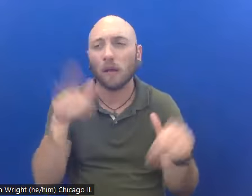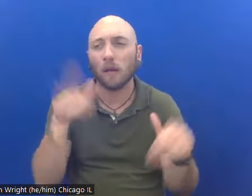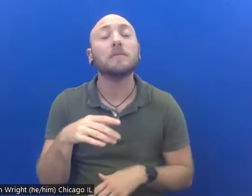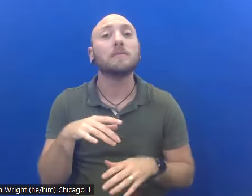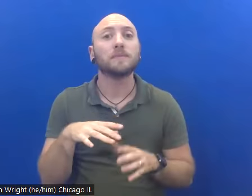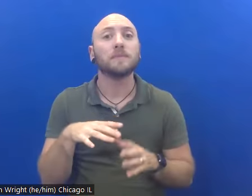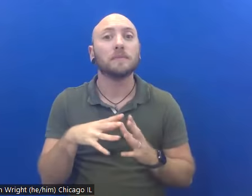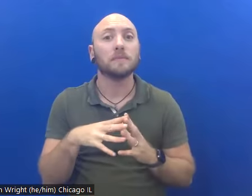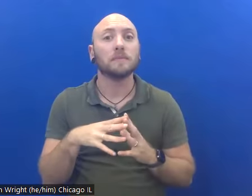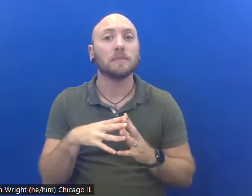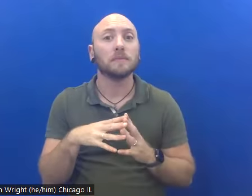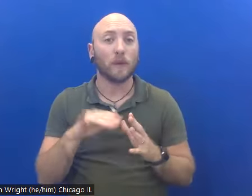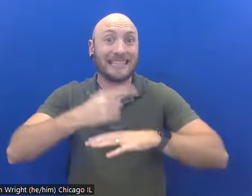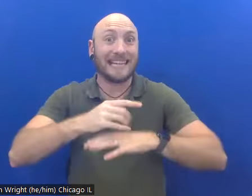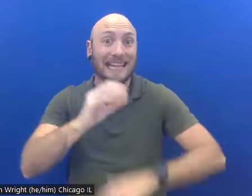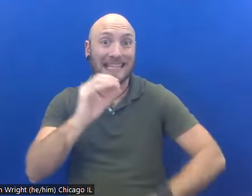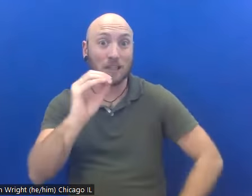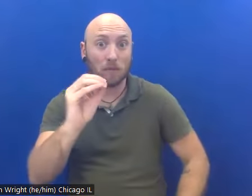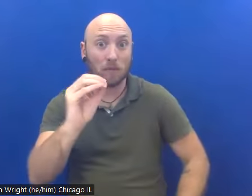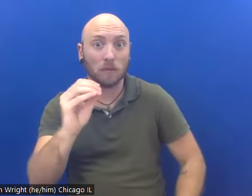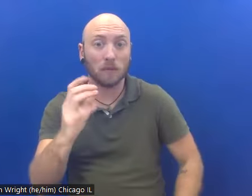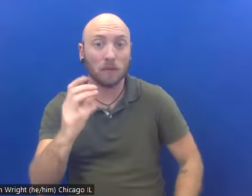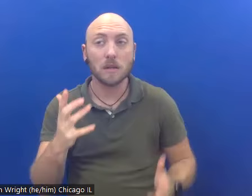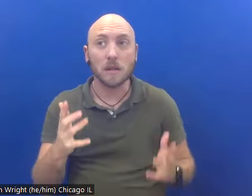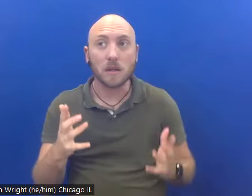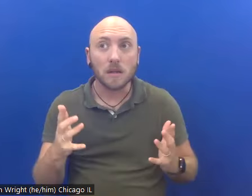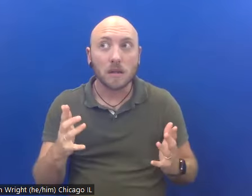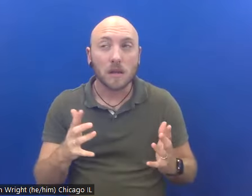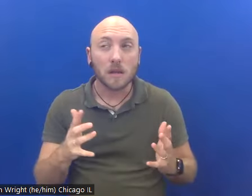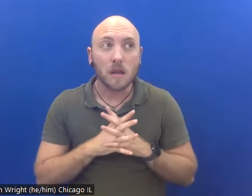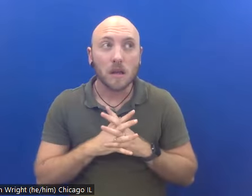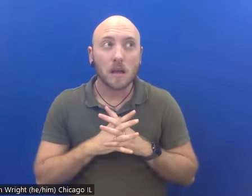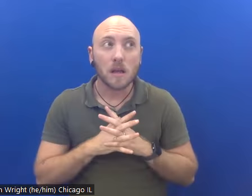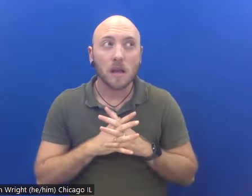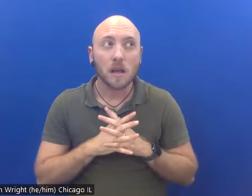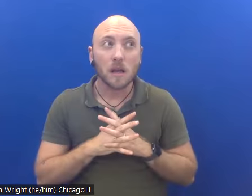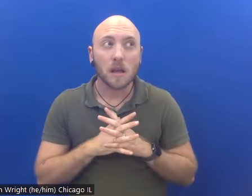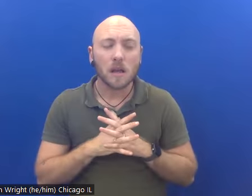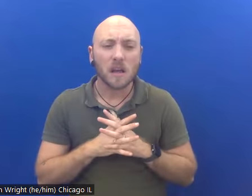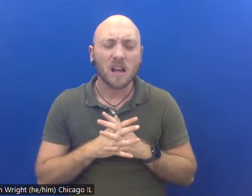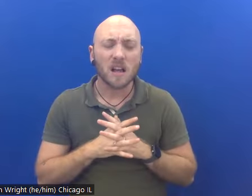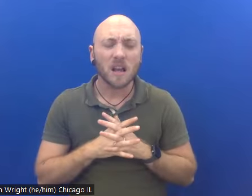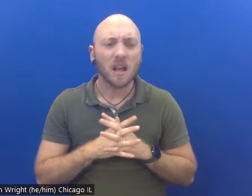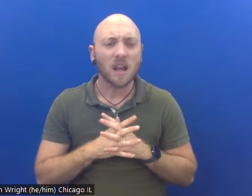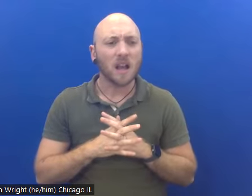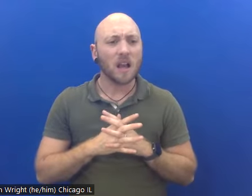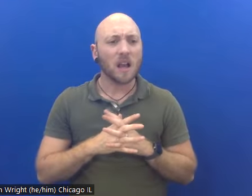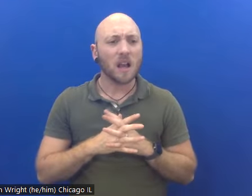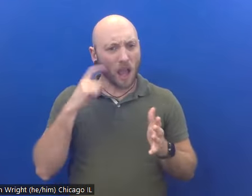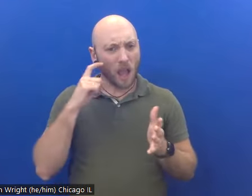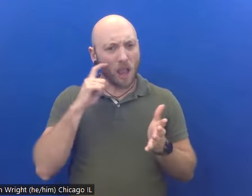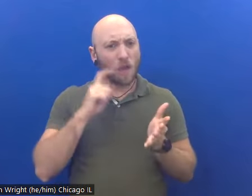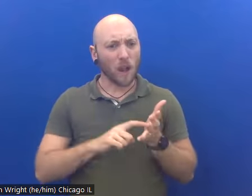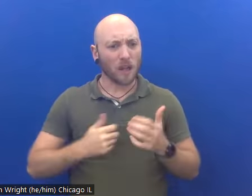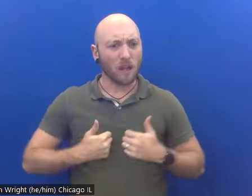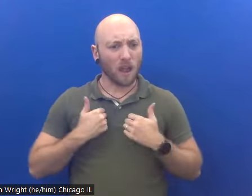0, right? I didn't know why I was doing what I was doing. Like I recognize like my life looks horrible right